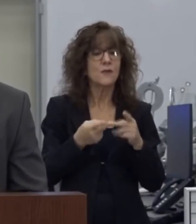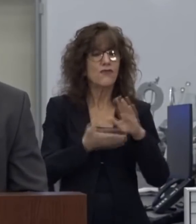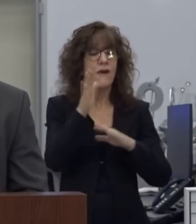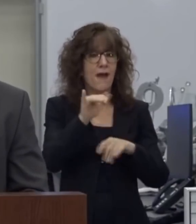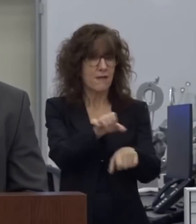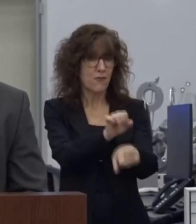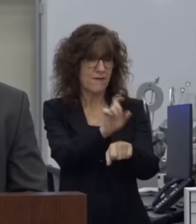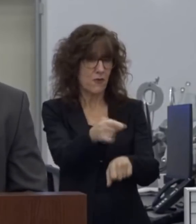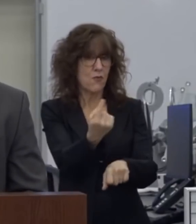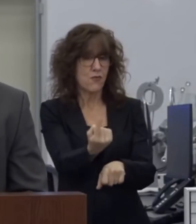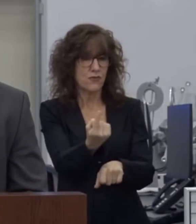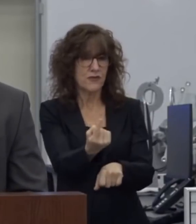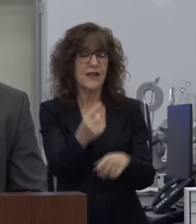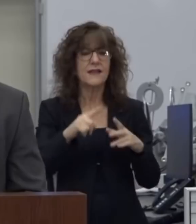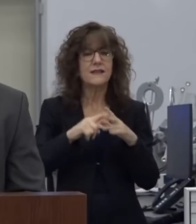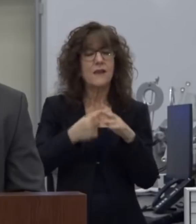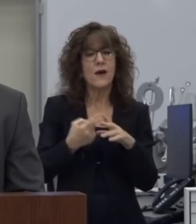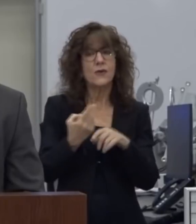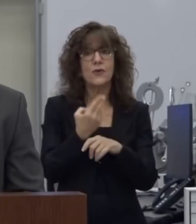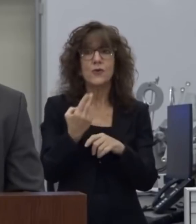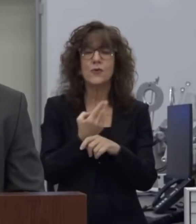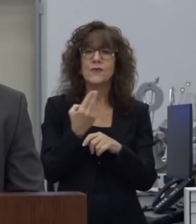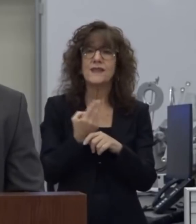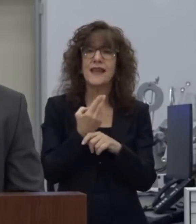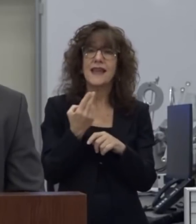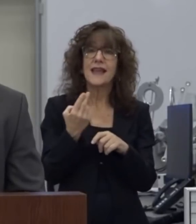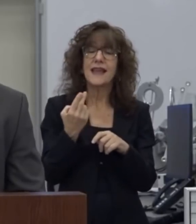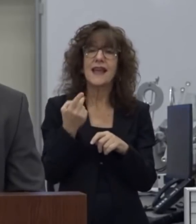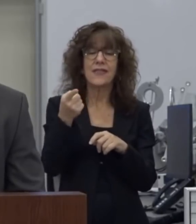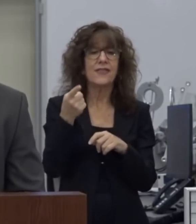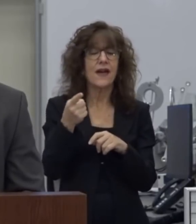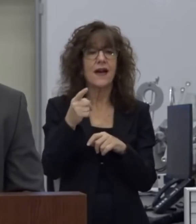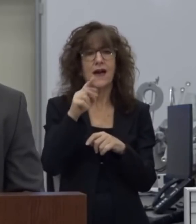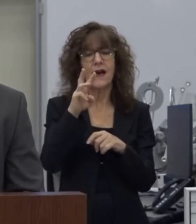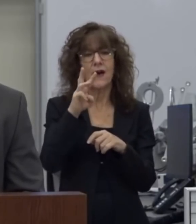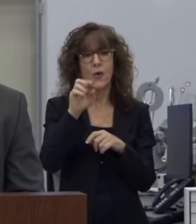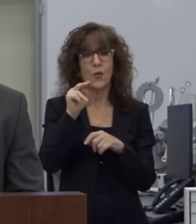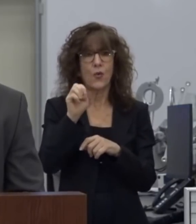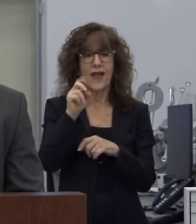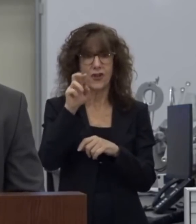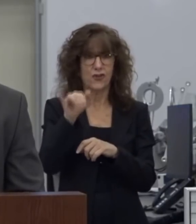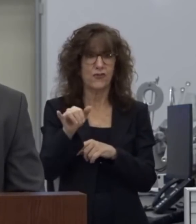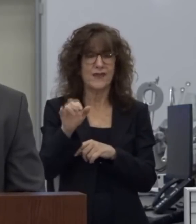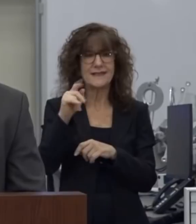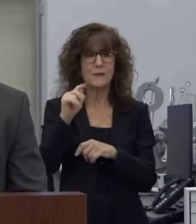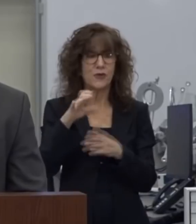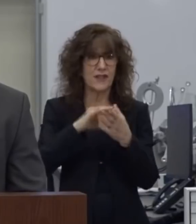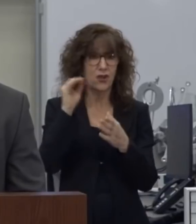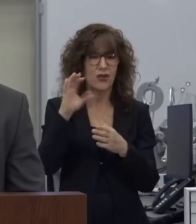only. We will initially utilize the Wayne K. Curry Sports and Learning Complex for the first round of